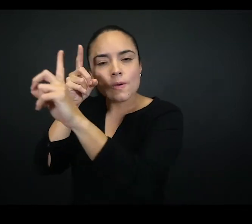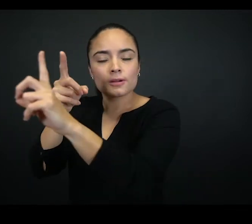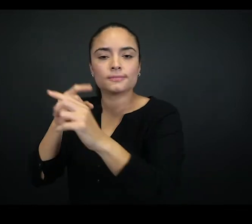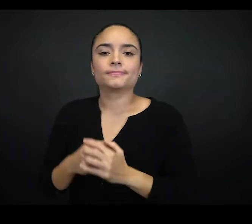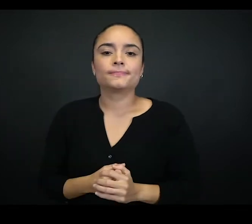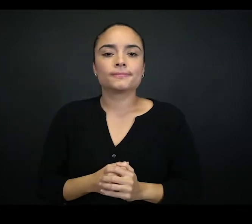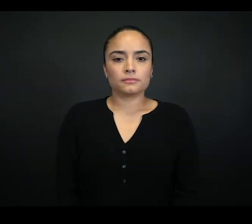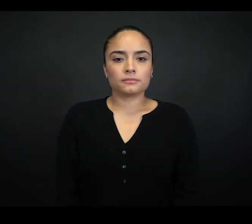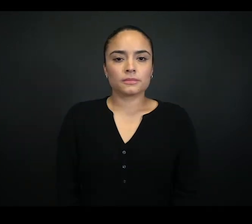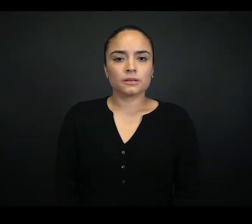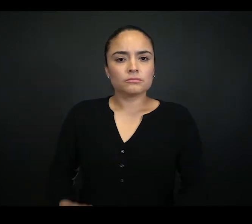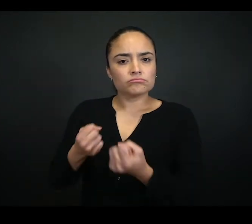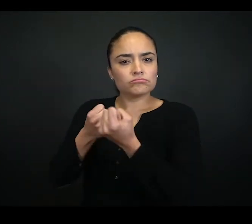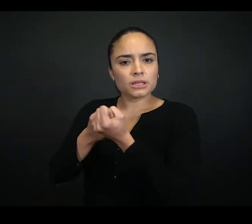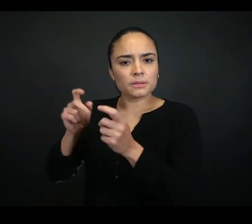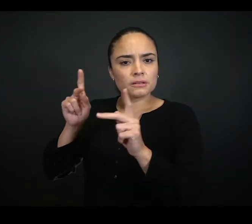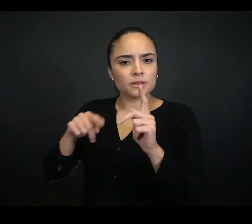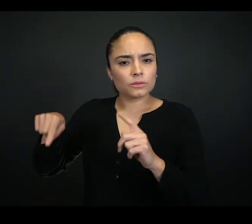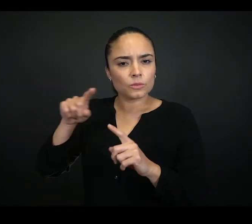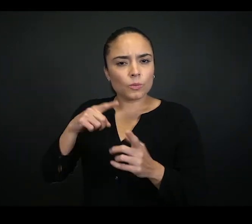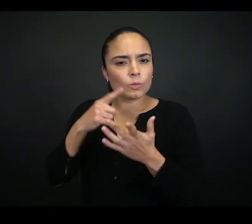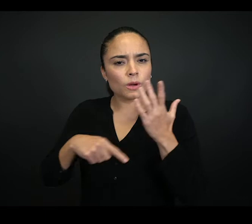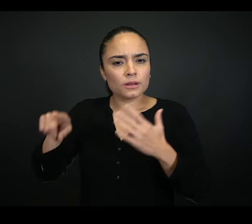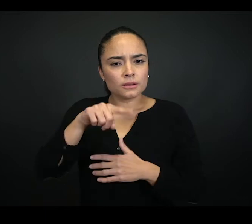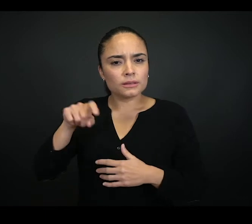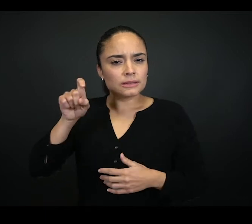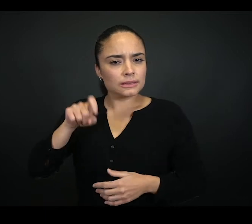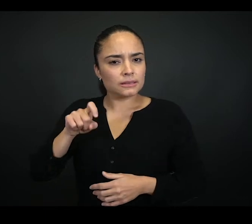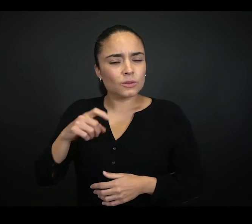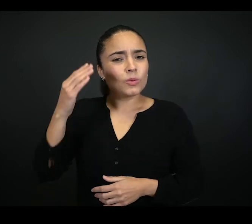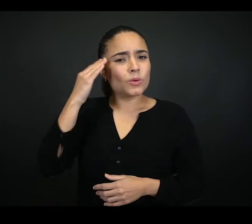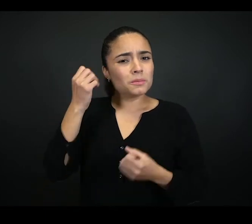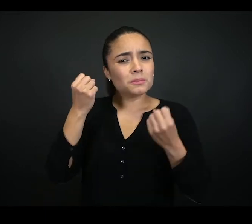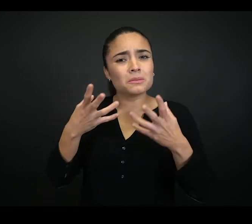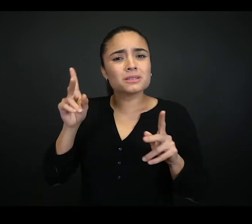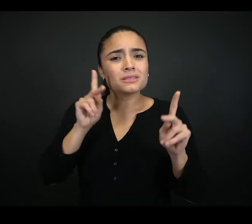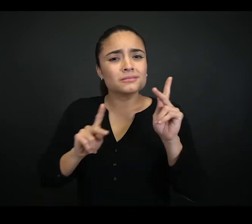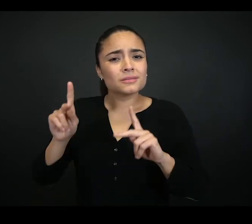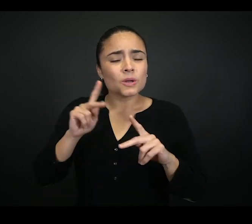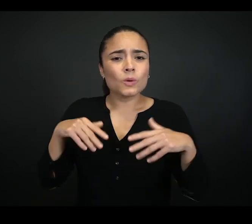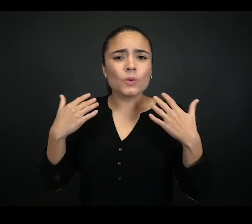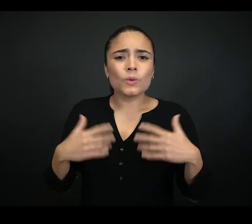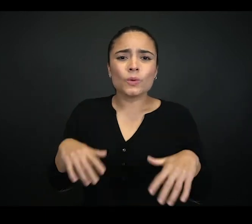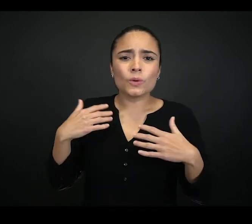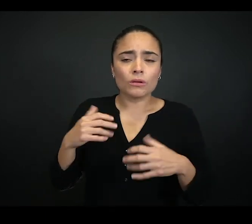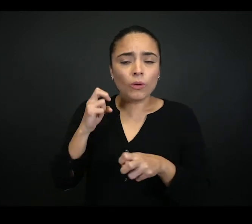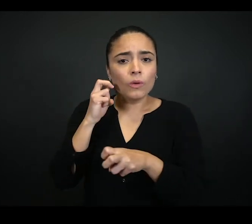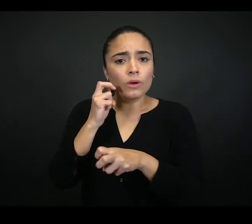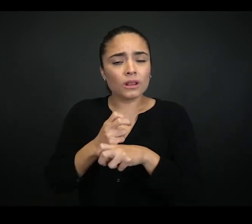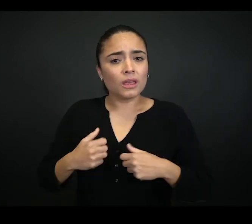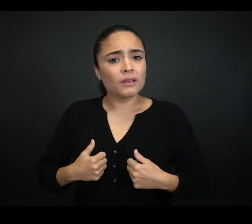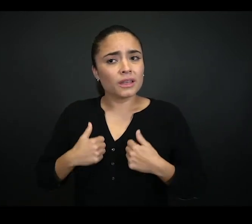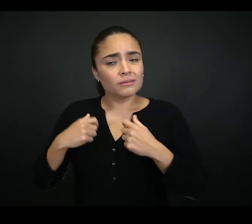overdose, and we're going to help you with whatever else you need. So really important just to be here where they are to support